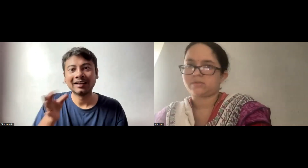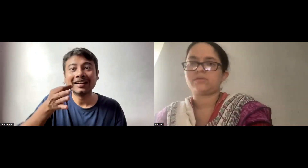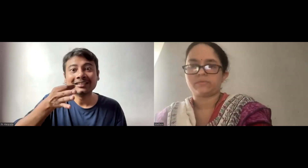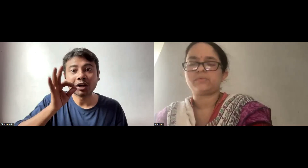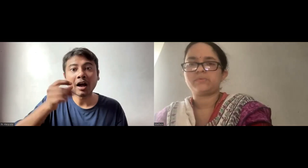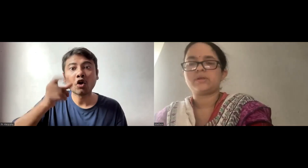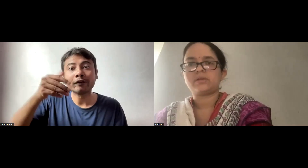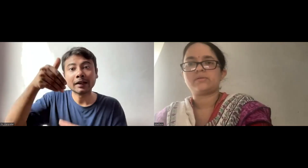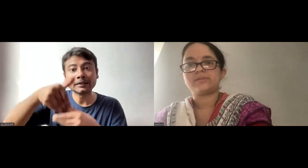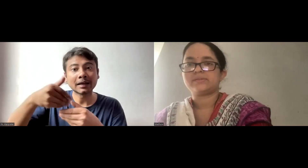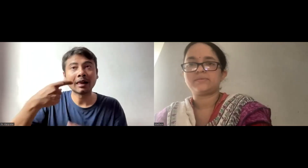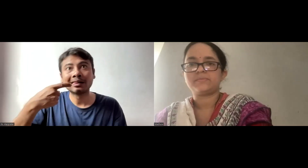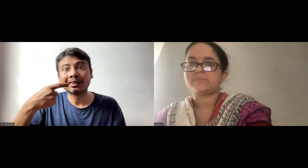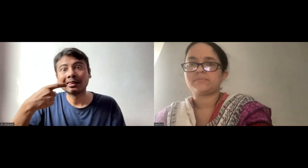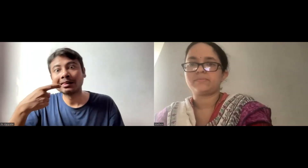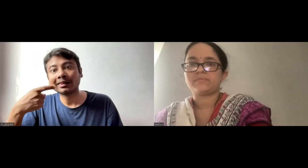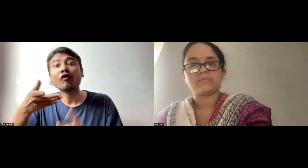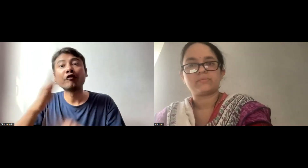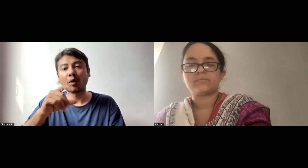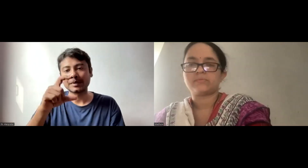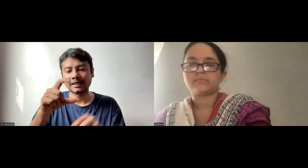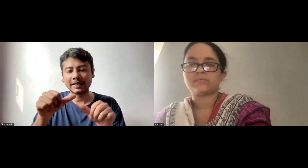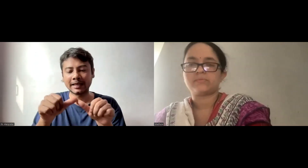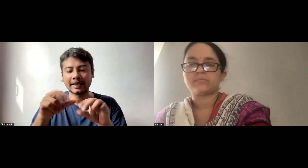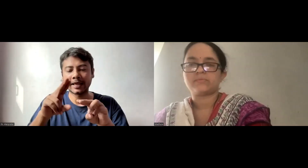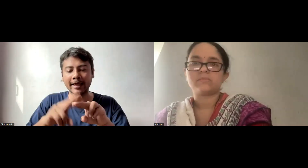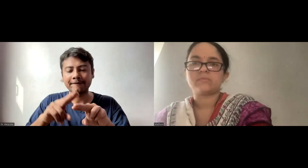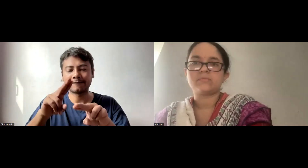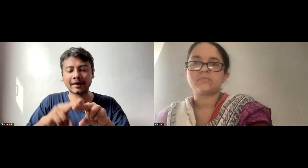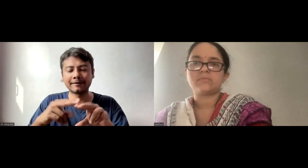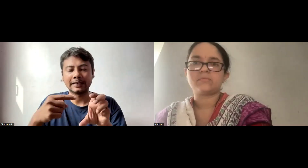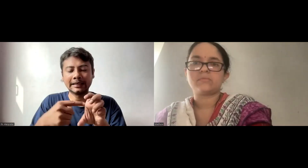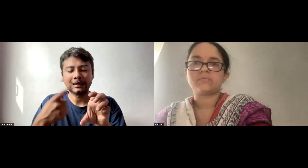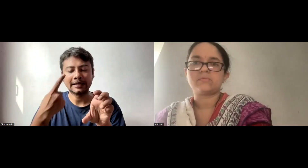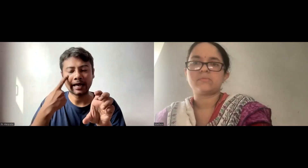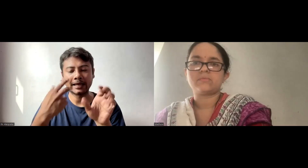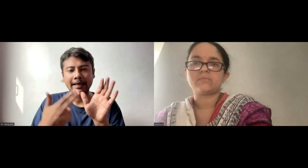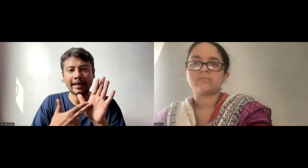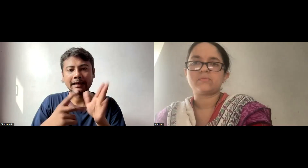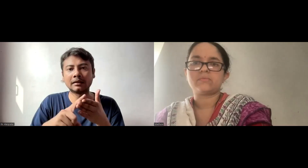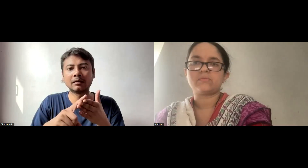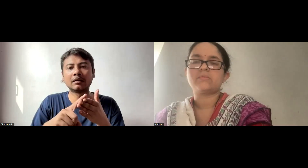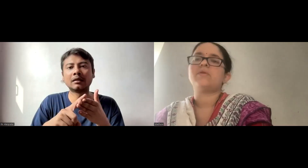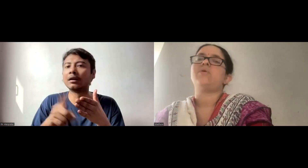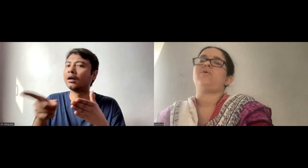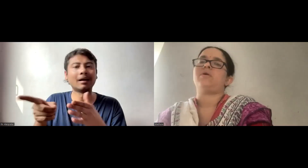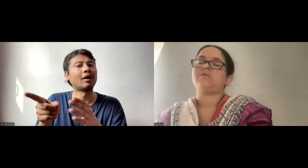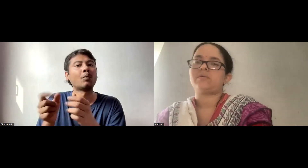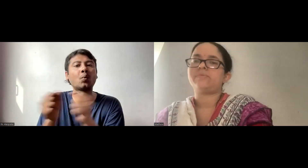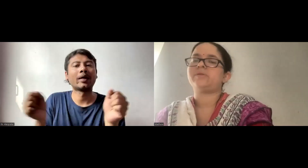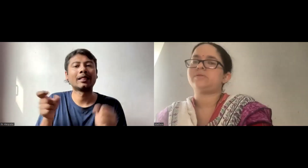that addiction thing. Otherwise, you can mix all the herbs. What I do at home is I mix a lot of herbs. I